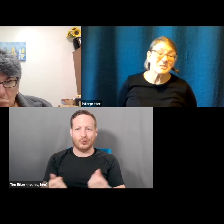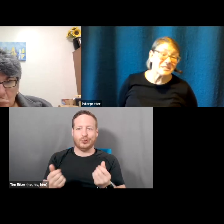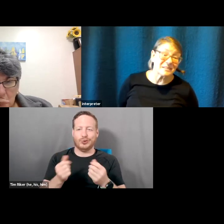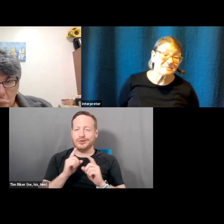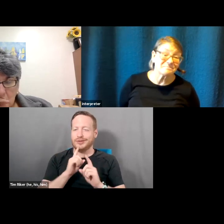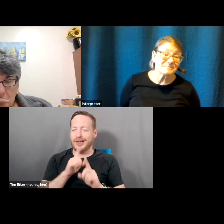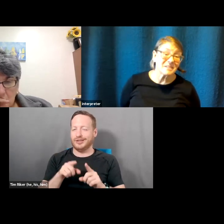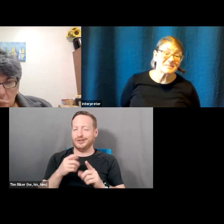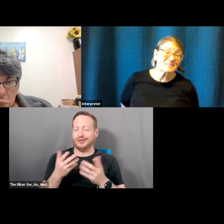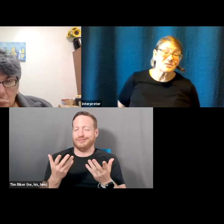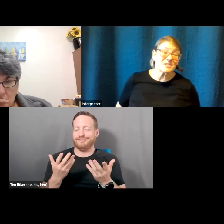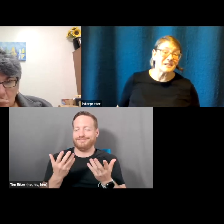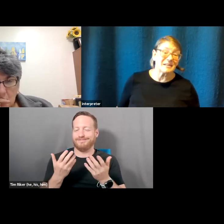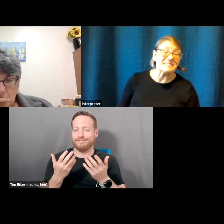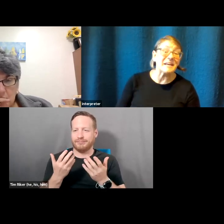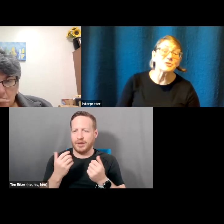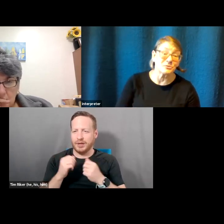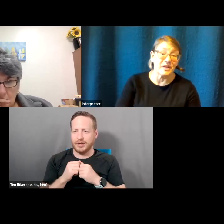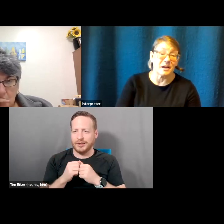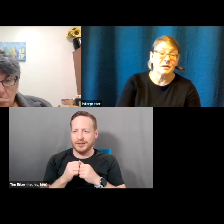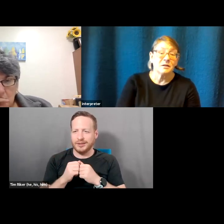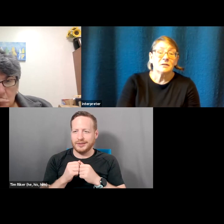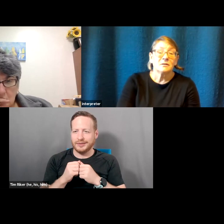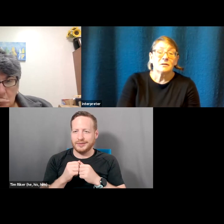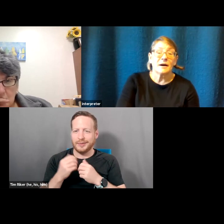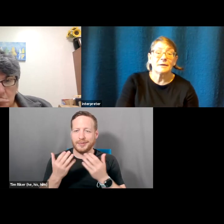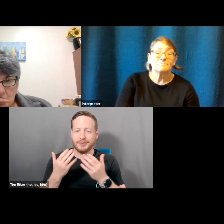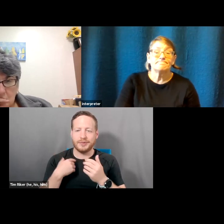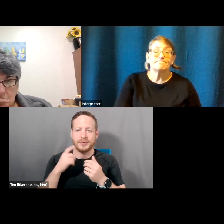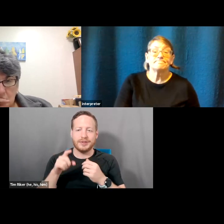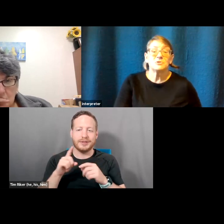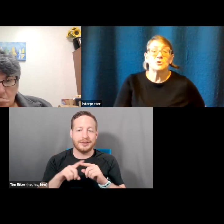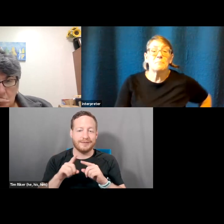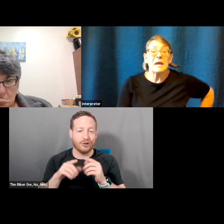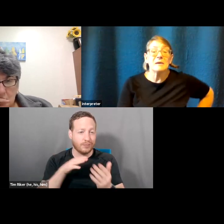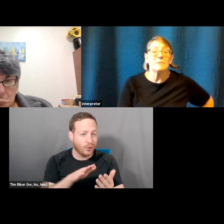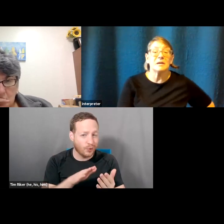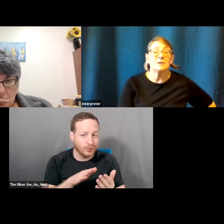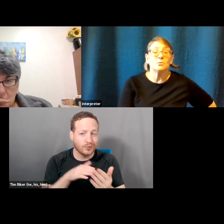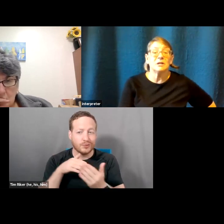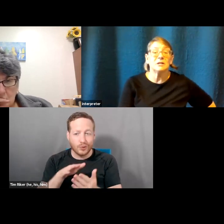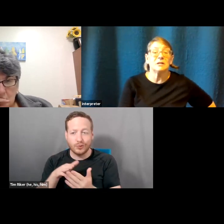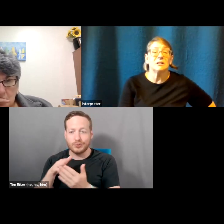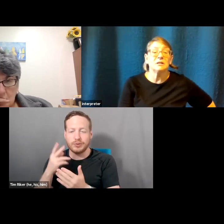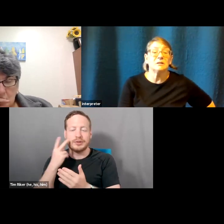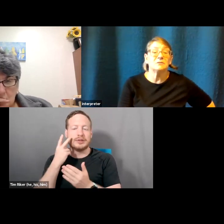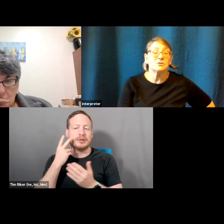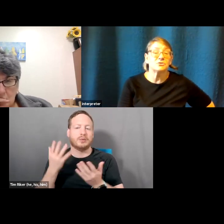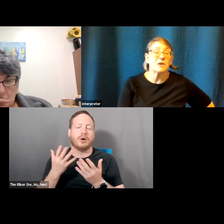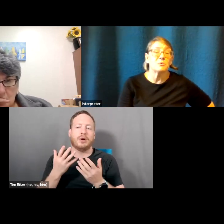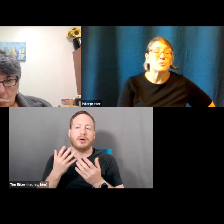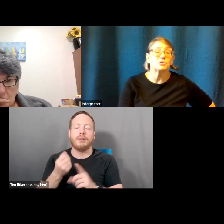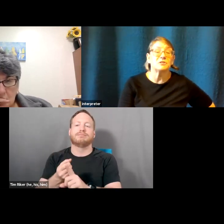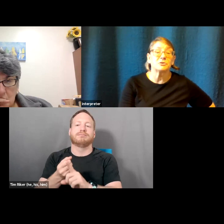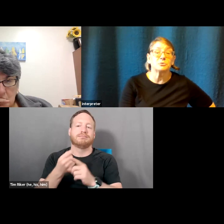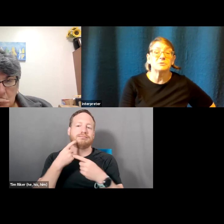it's not always easy. There's not an easy answer for that. So maybe we need to